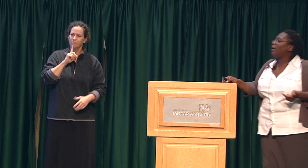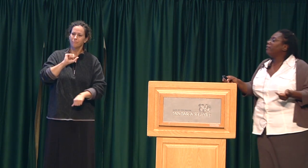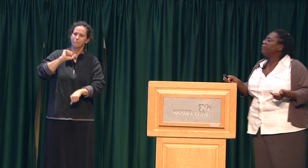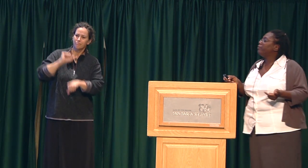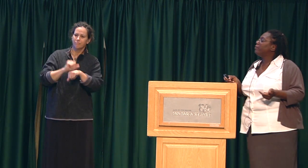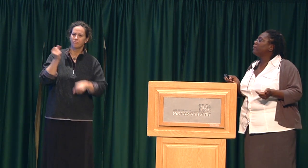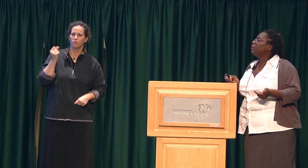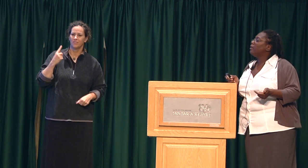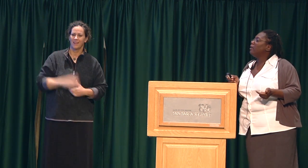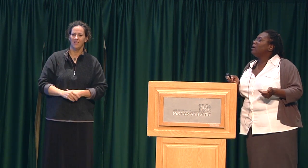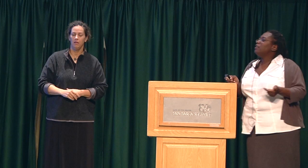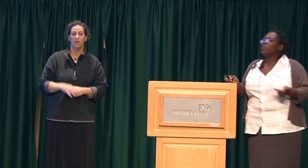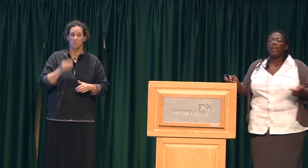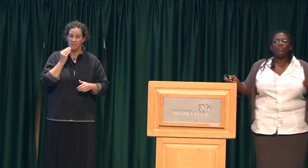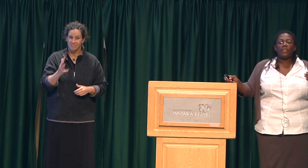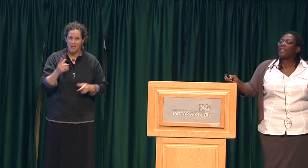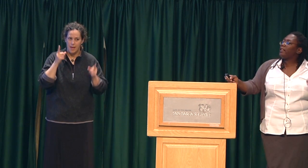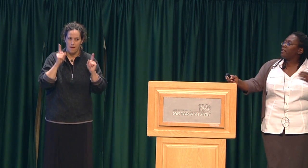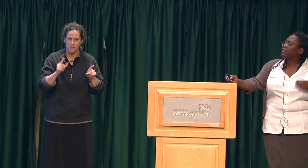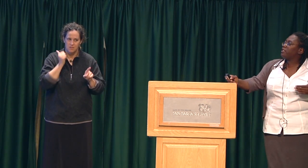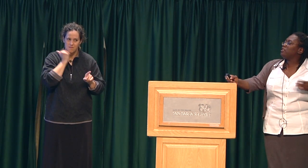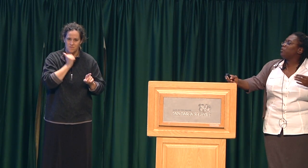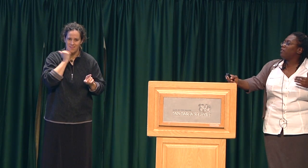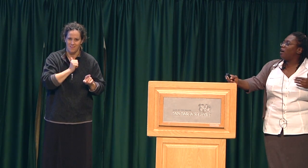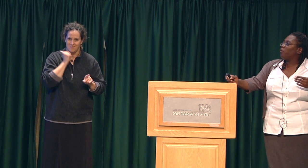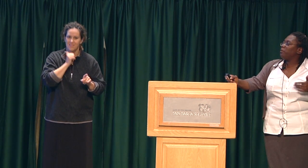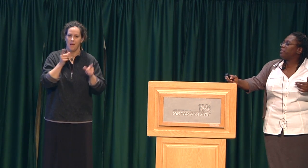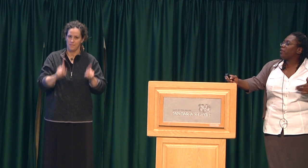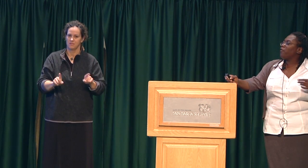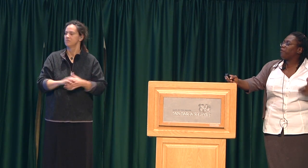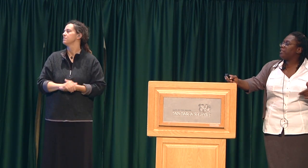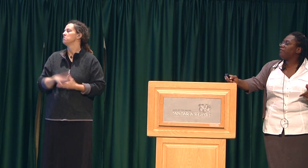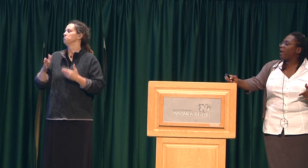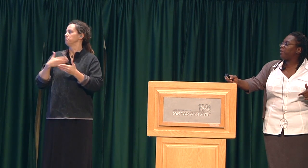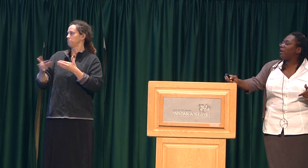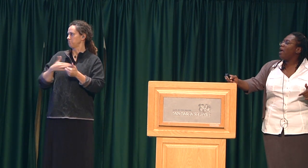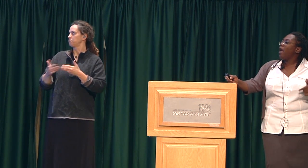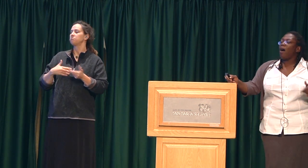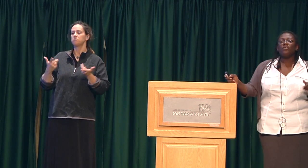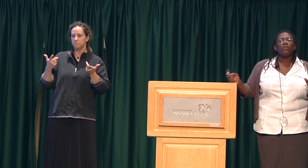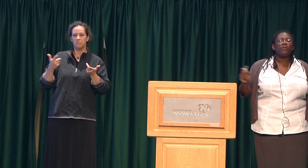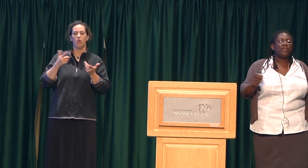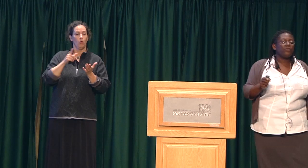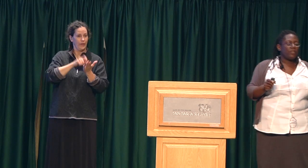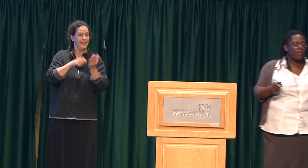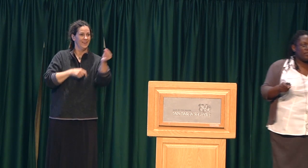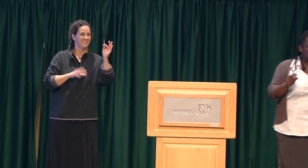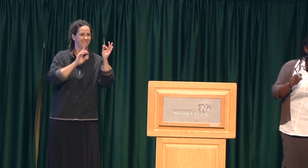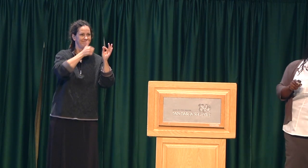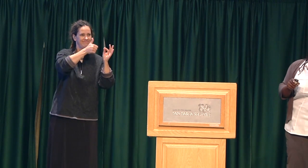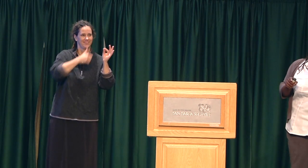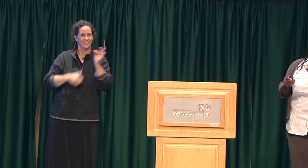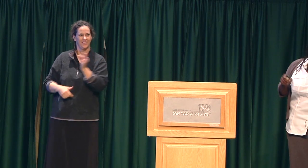every day. So they cited the assistance with written material from friends and family. And also what was interesting